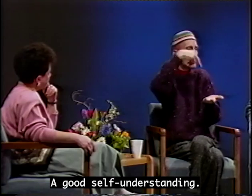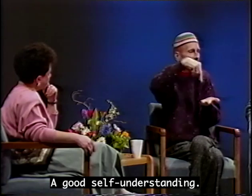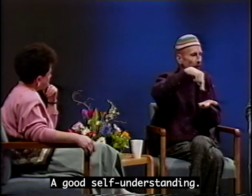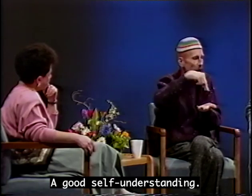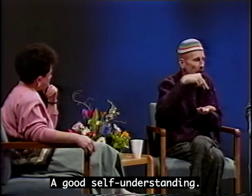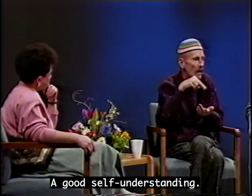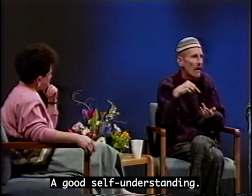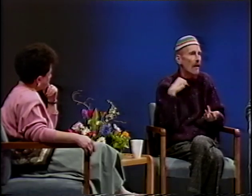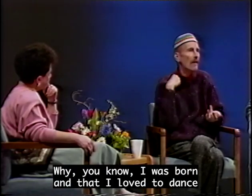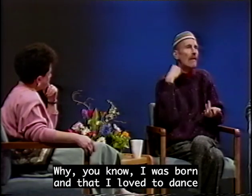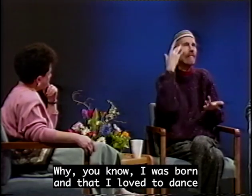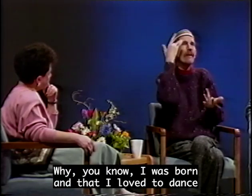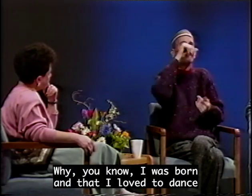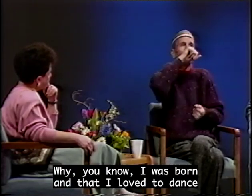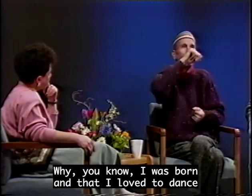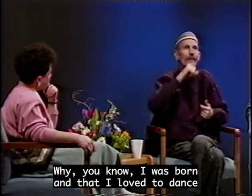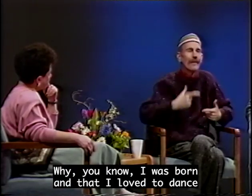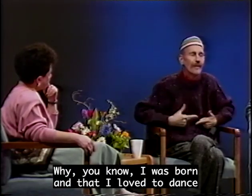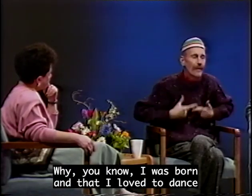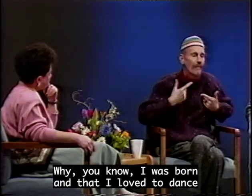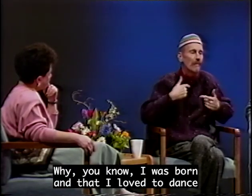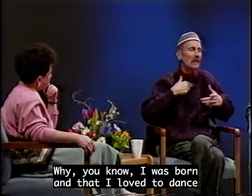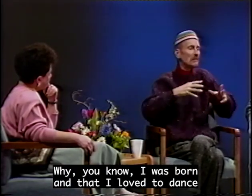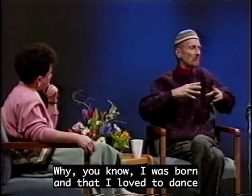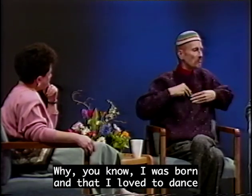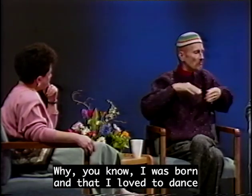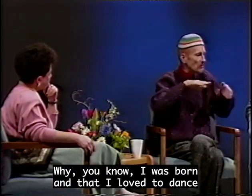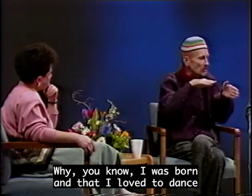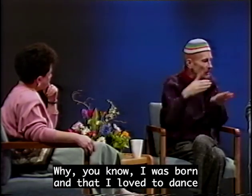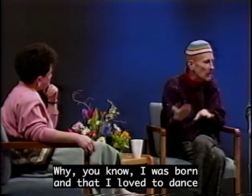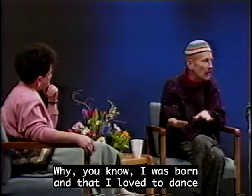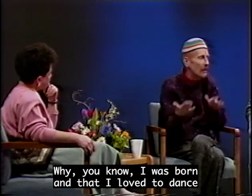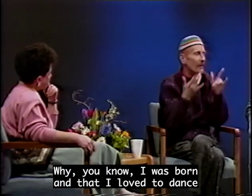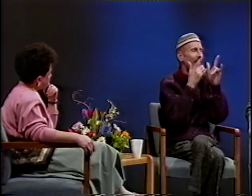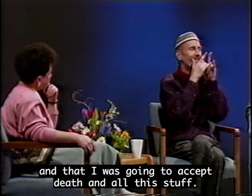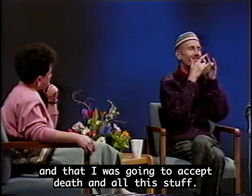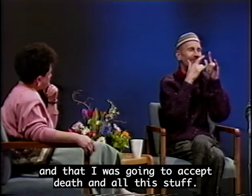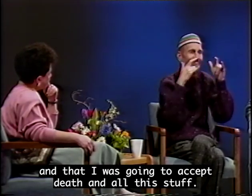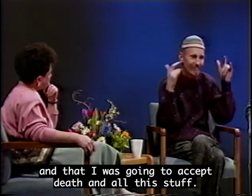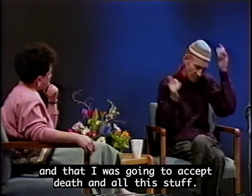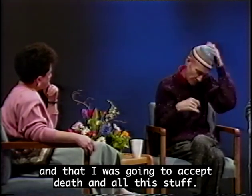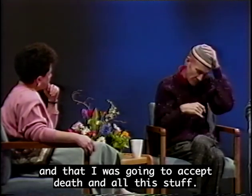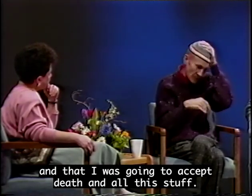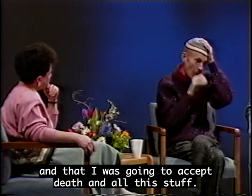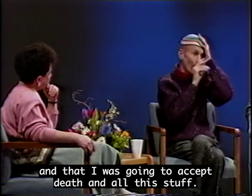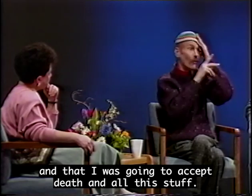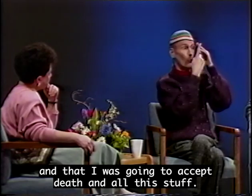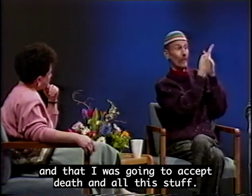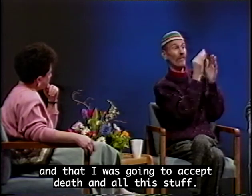self-understanding. Why, you know, I was born and that I loved to dance and that I was going to accept death and